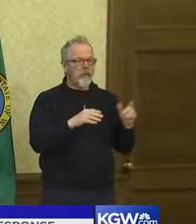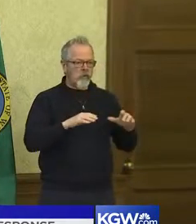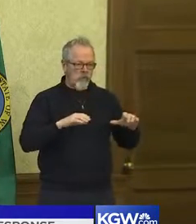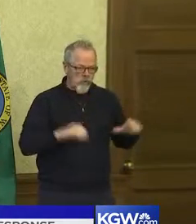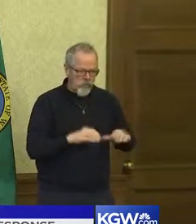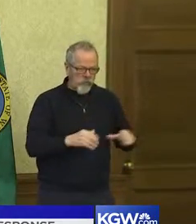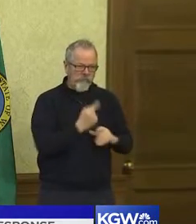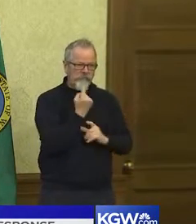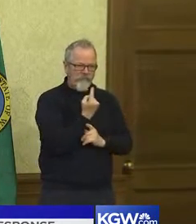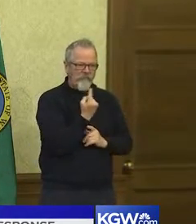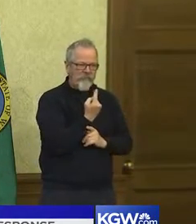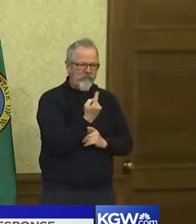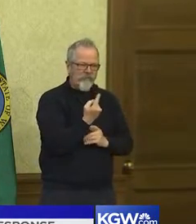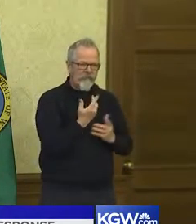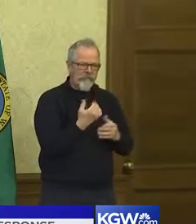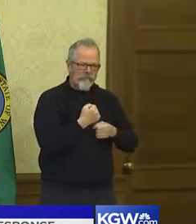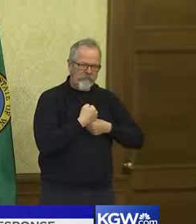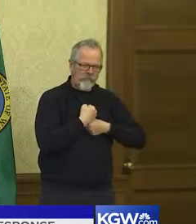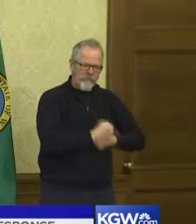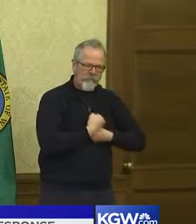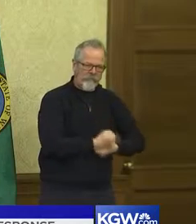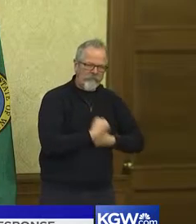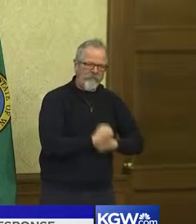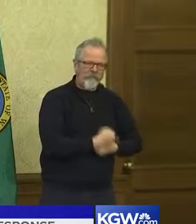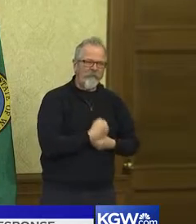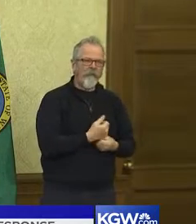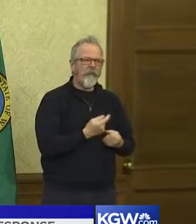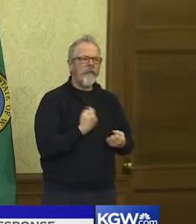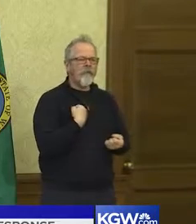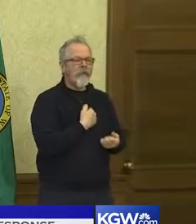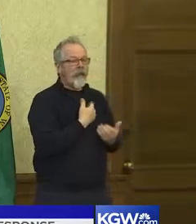desperately need it. Thank you, Essex. Thank you.